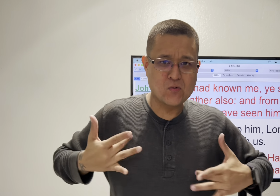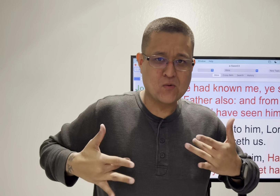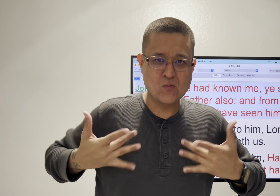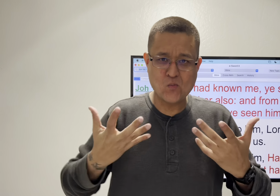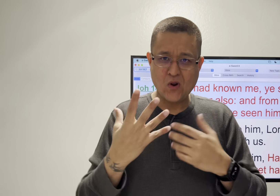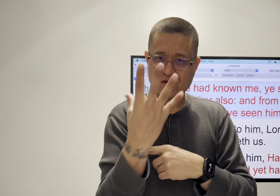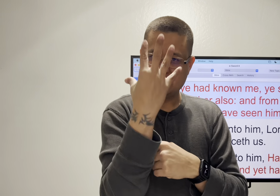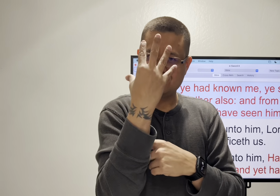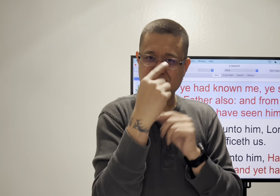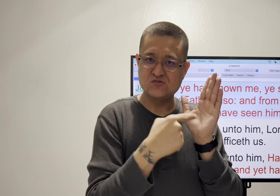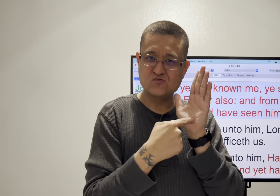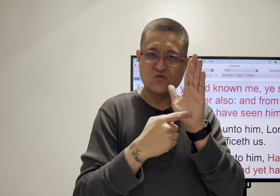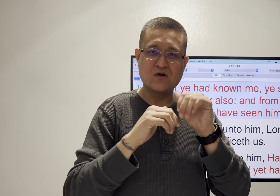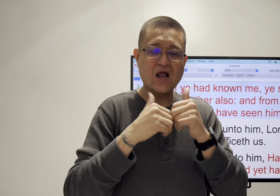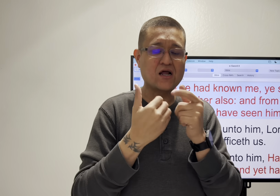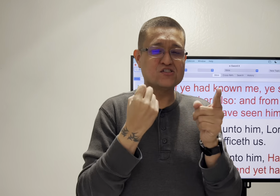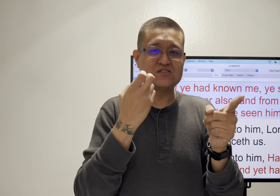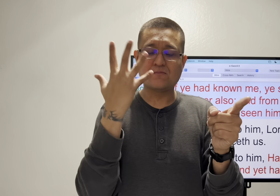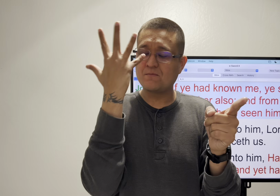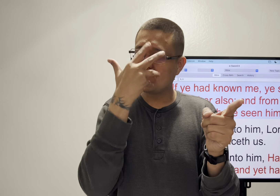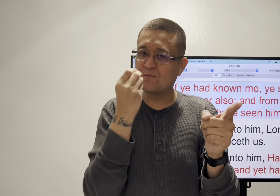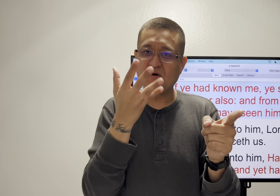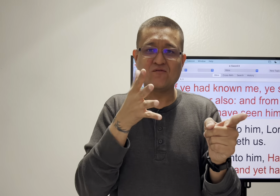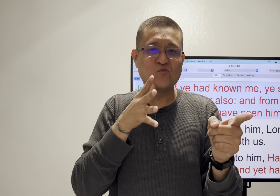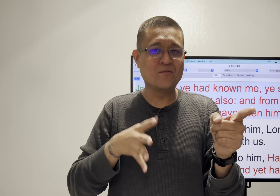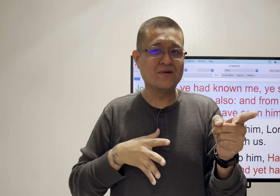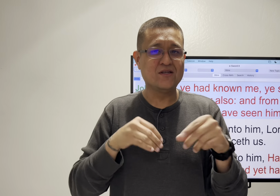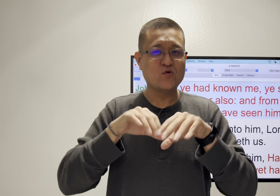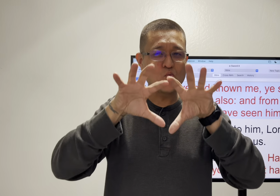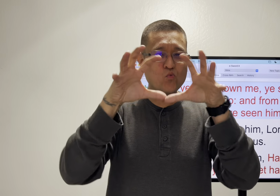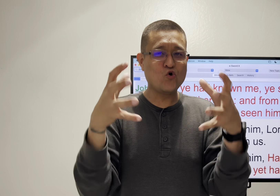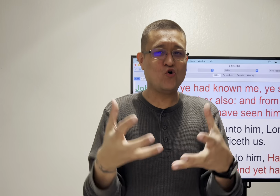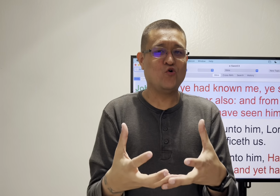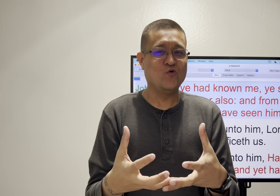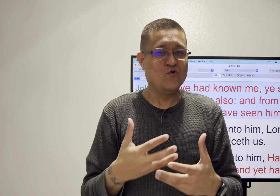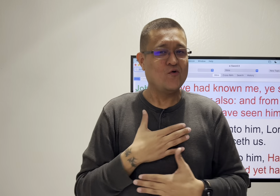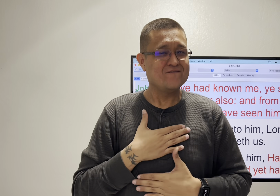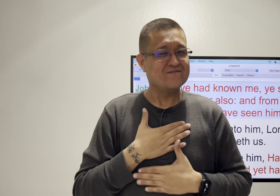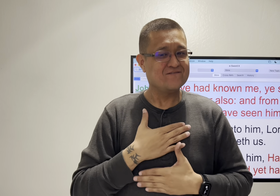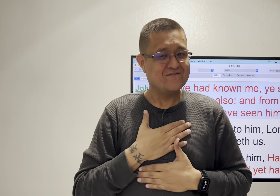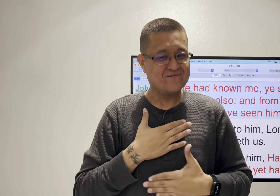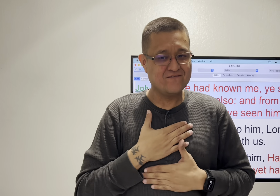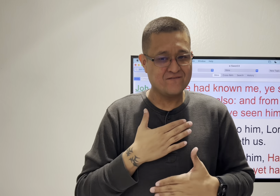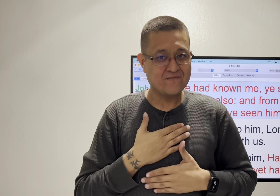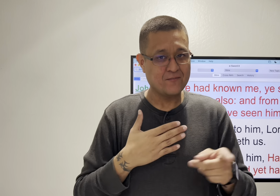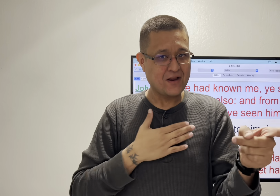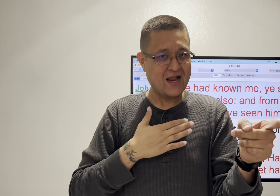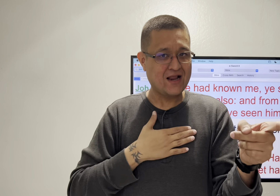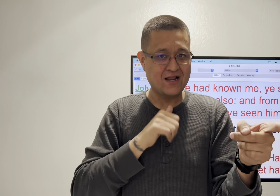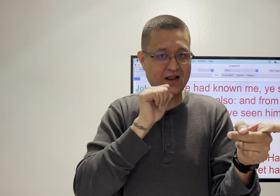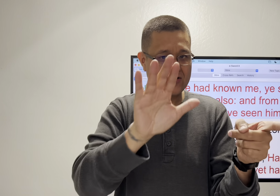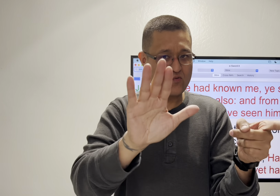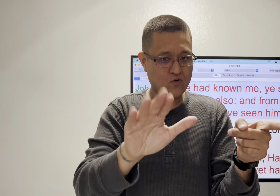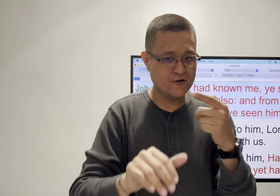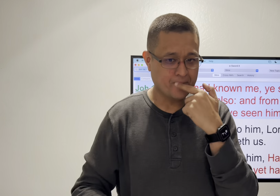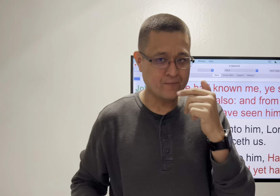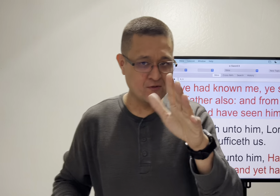7. I'm going to call my wife soon. And she's over there trying to get herself ready. She's a